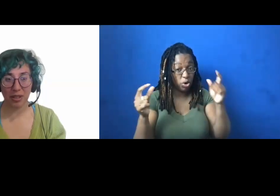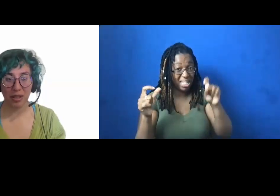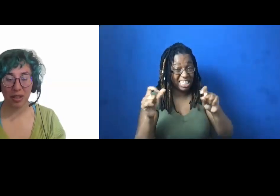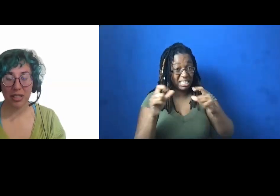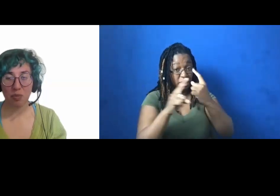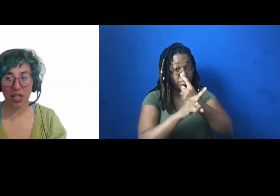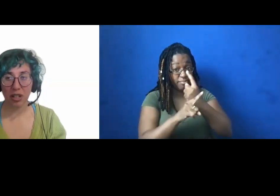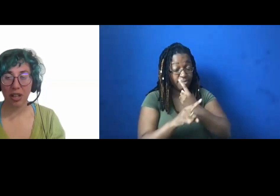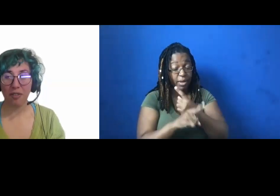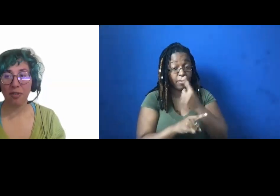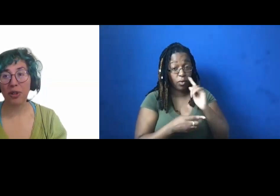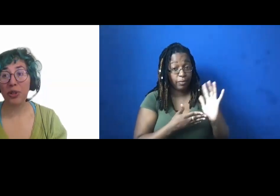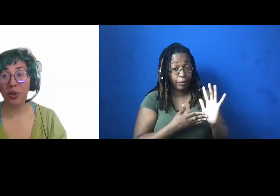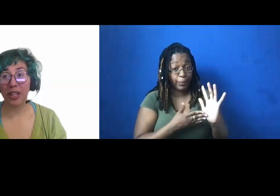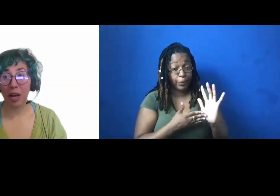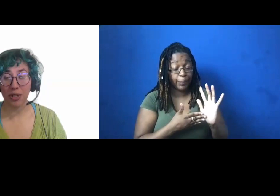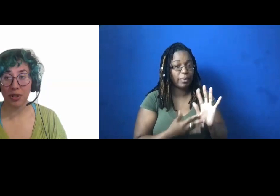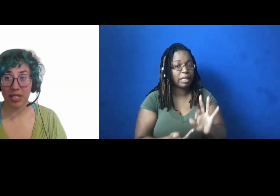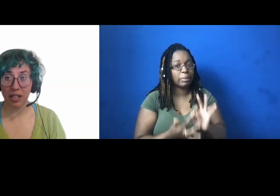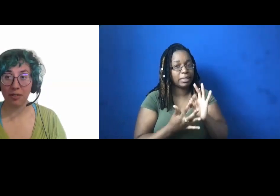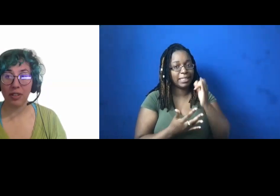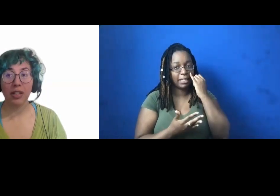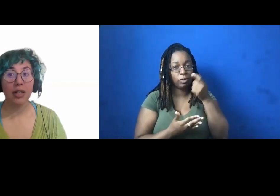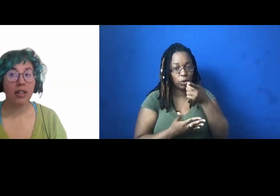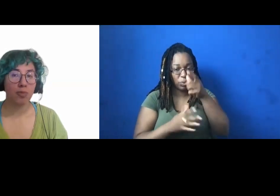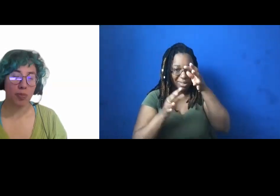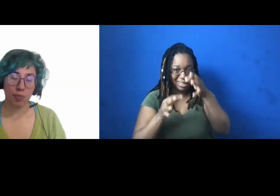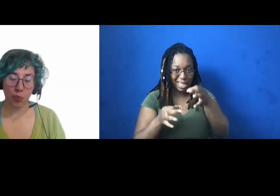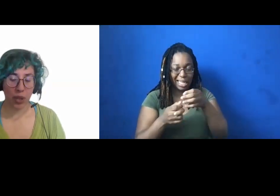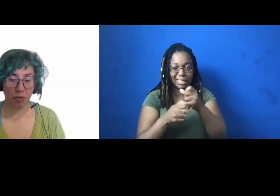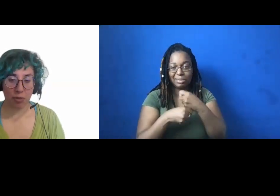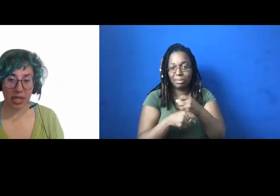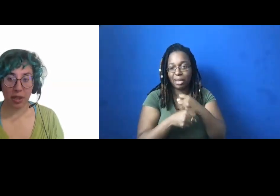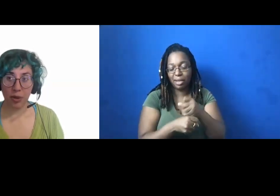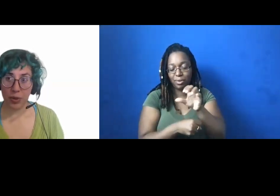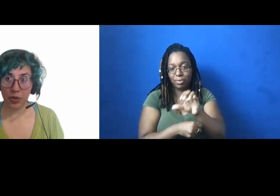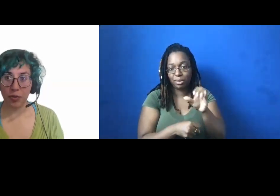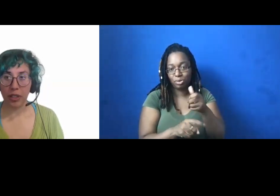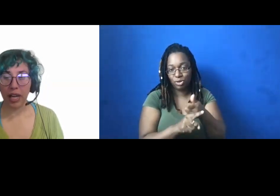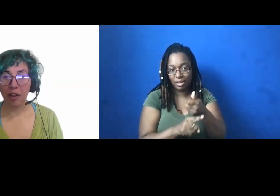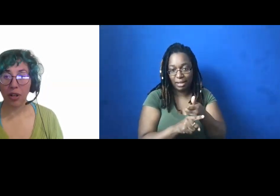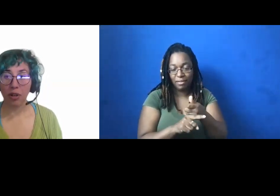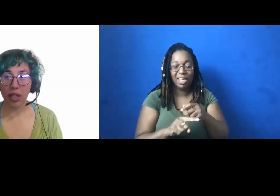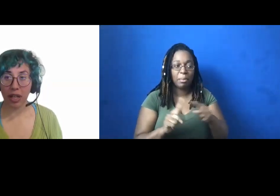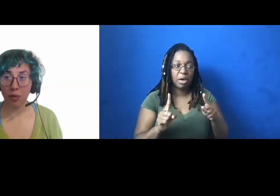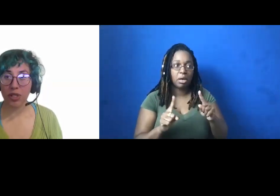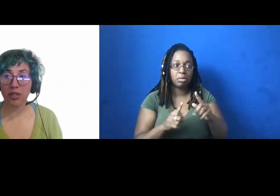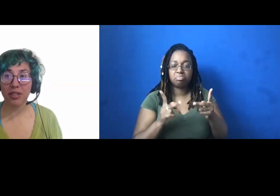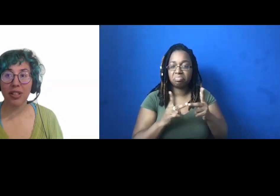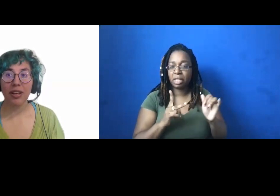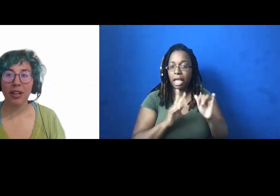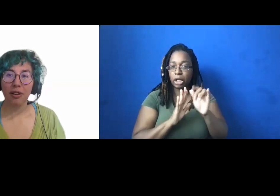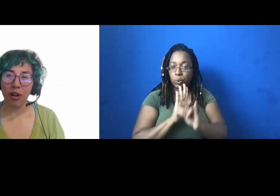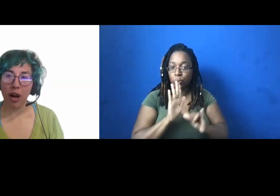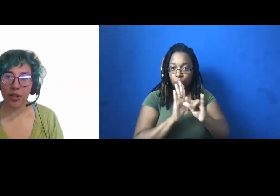videos, especially if you're doing the captions yourself. Platforms like YouTube will have automated